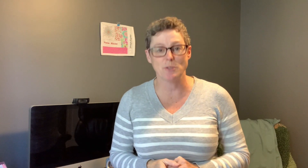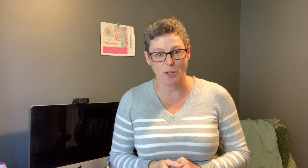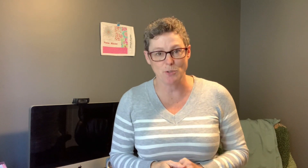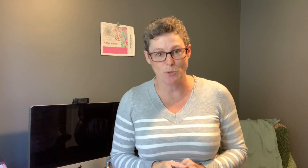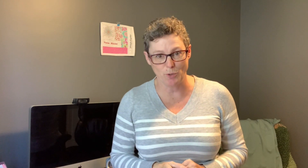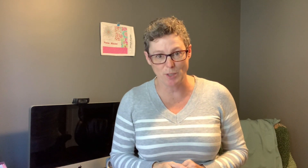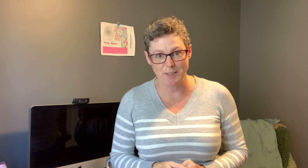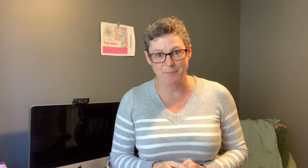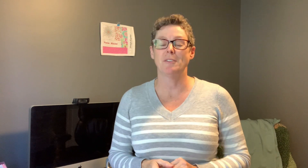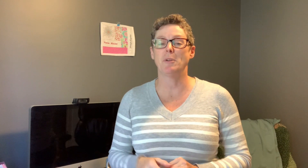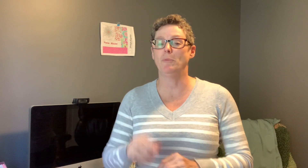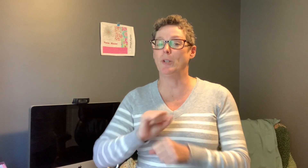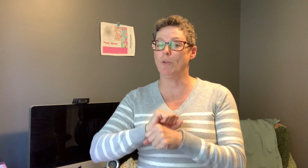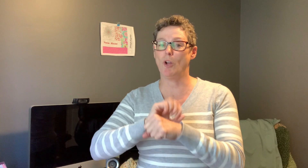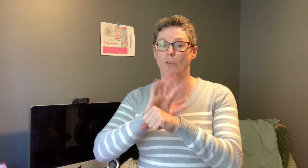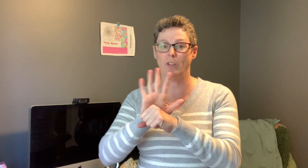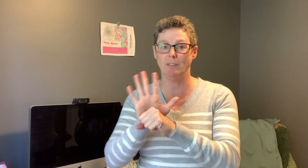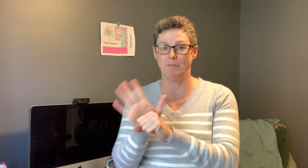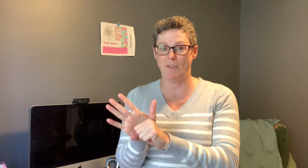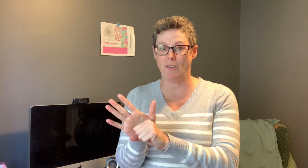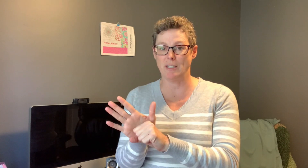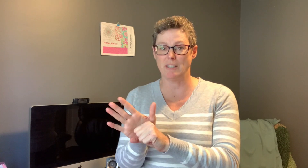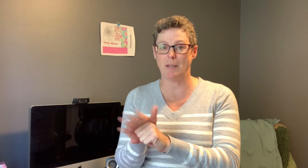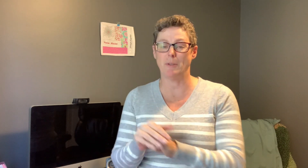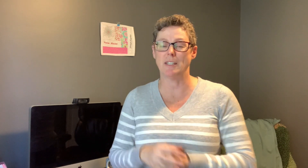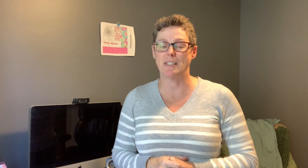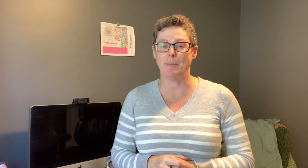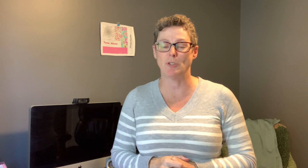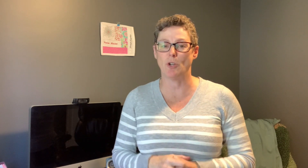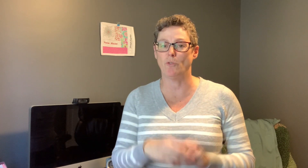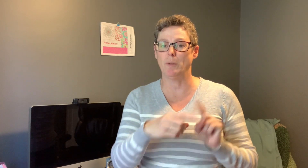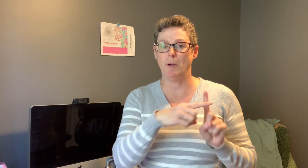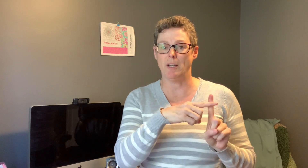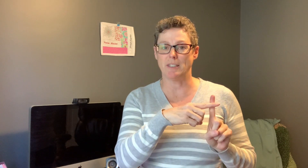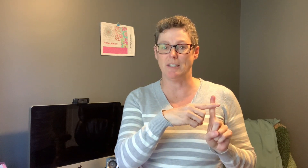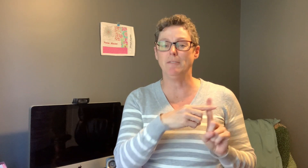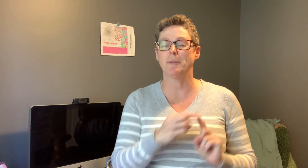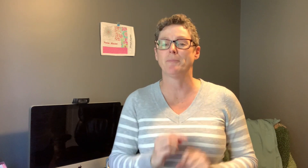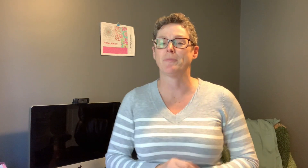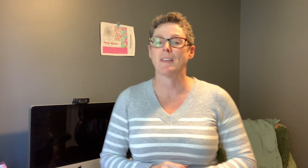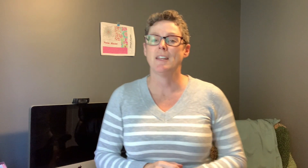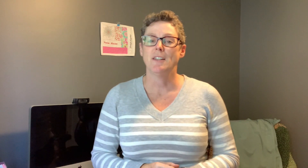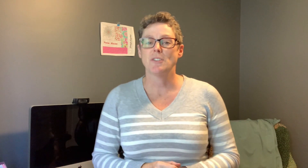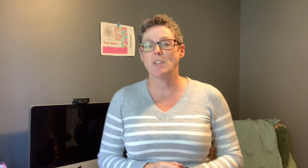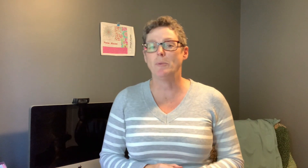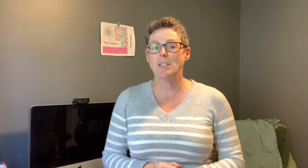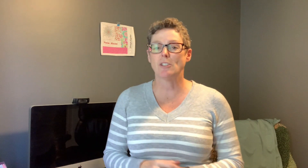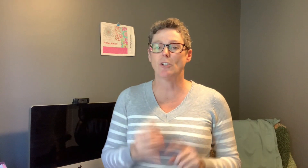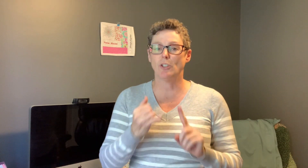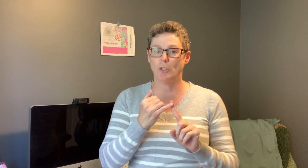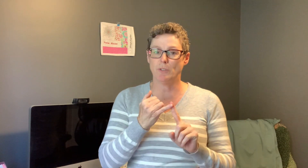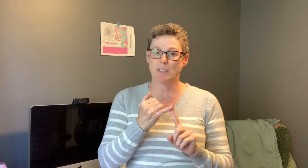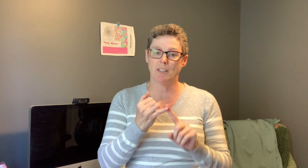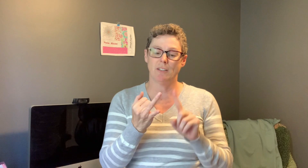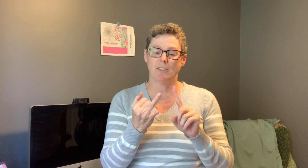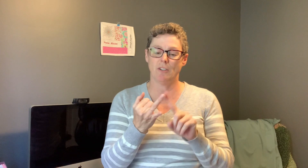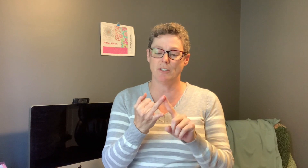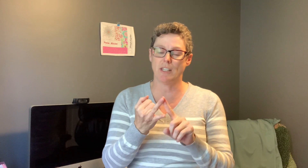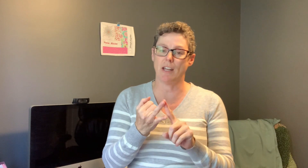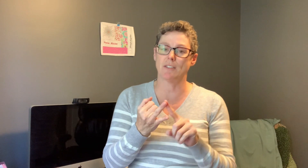extra words. We know COVID, we've already established COVID positive. So now we need to learn close contact